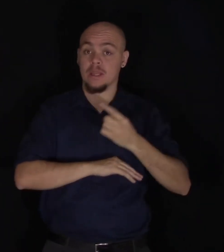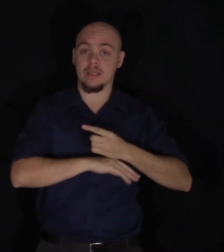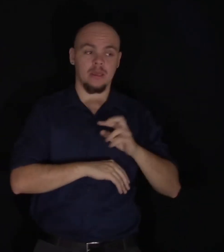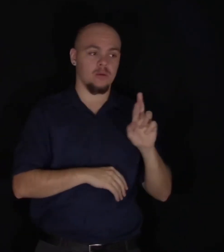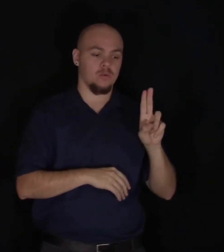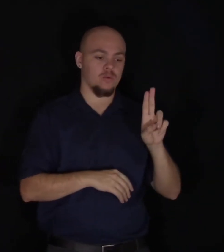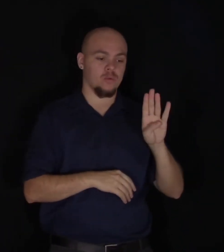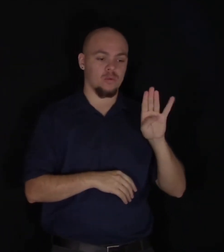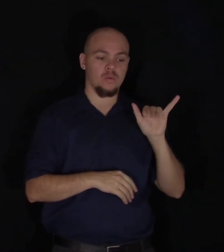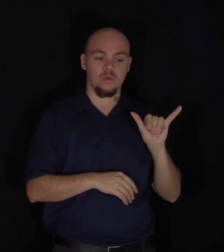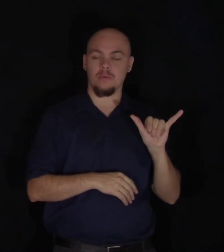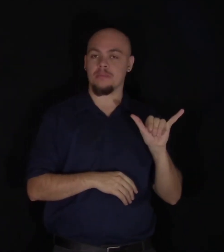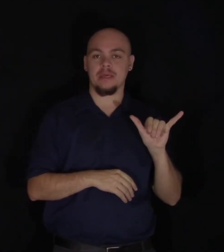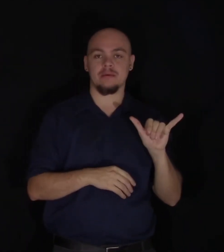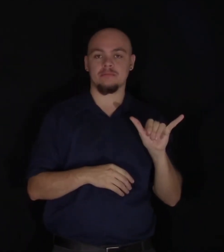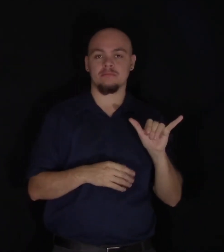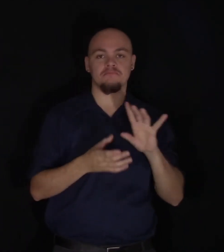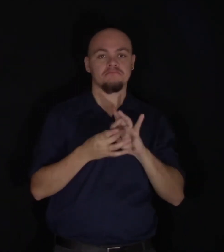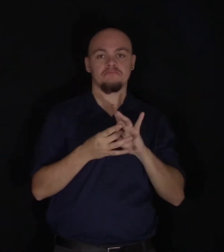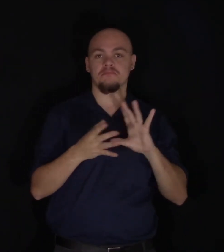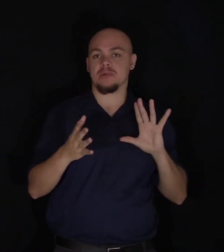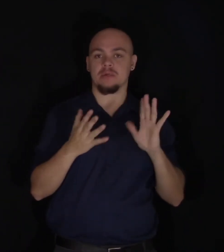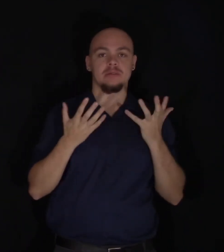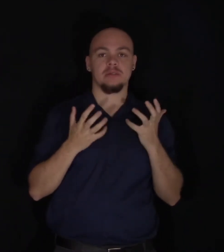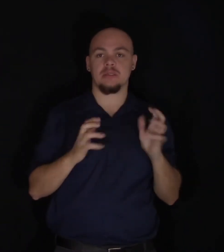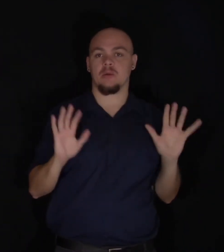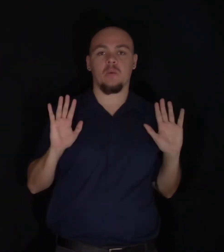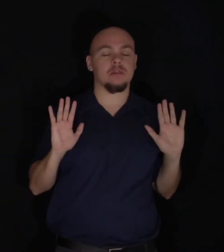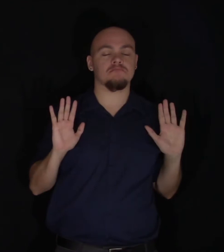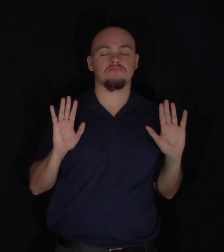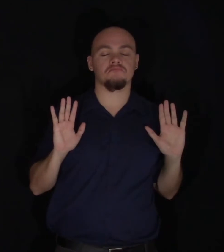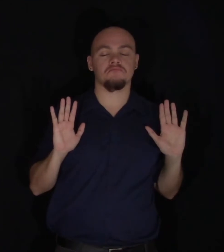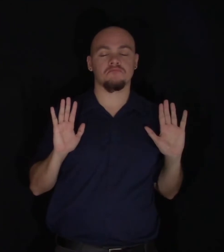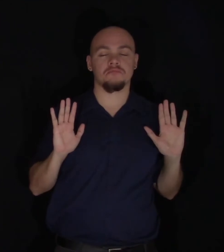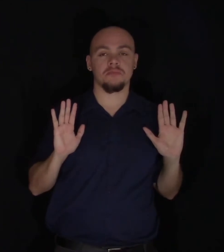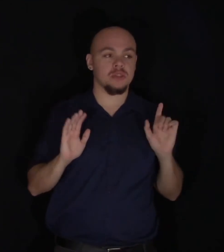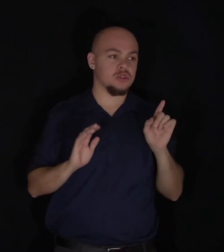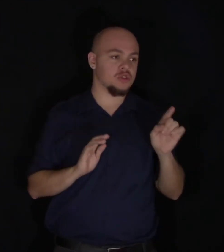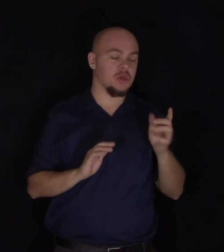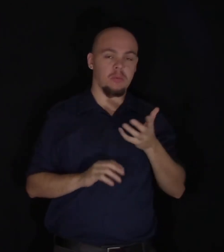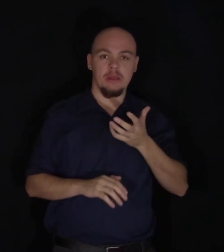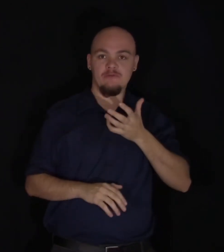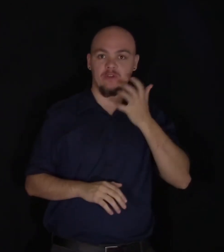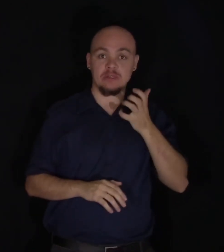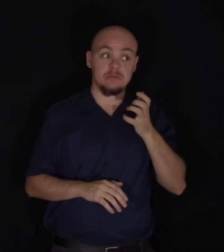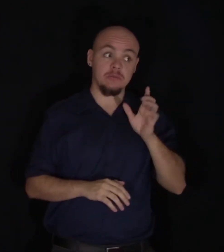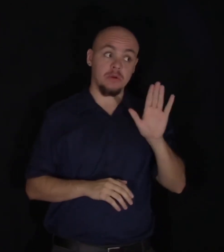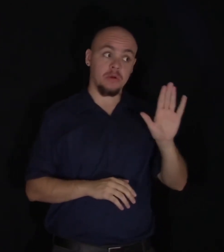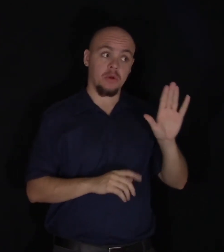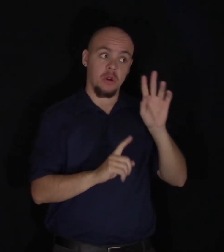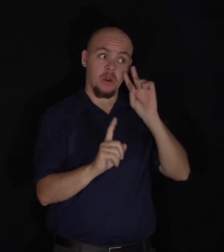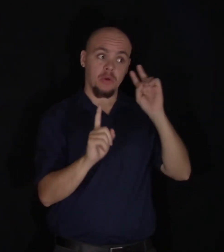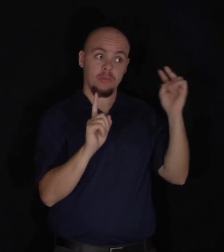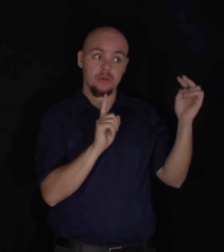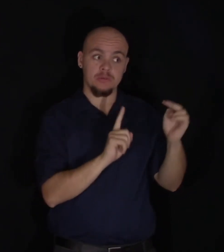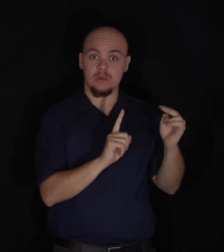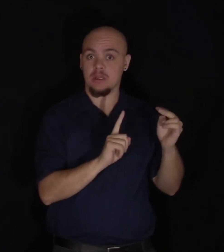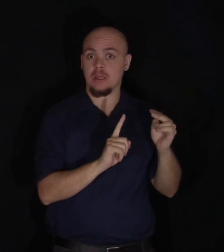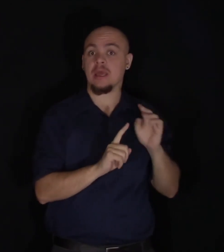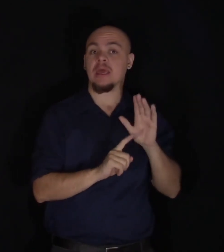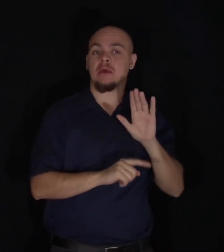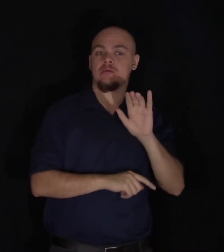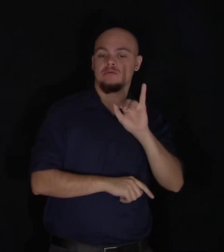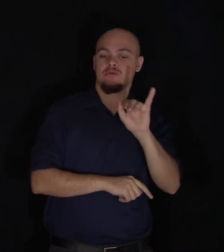wanted out. I had never seen her so furious. And according to her, it was all